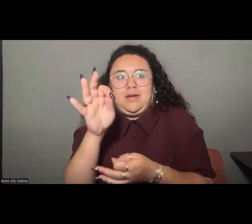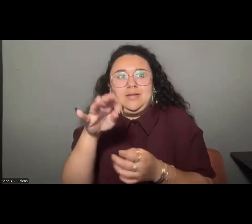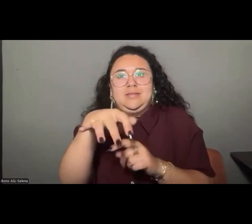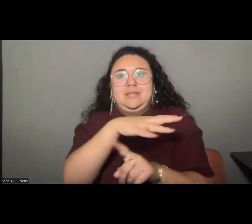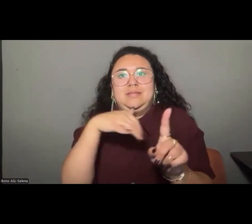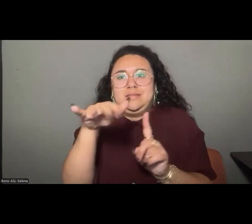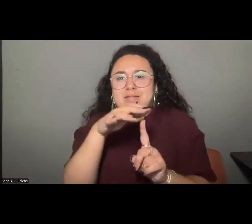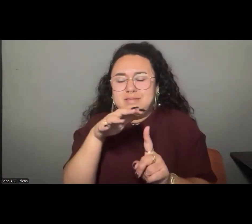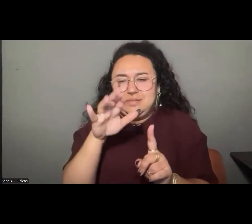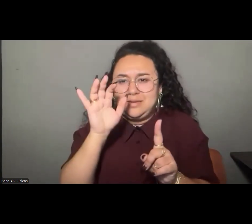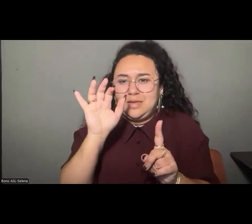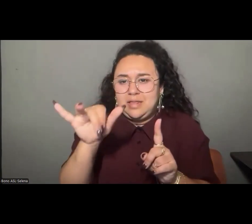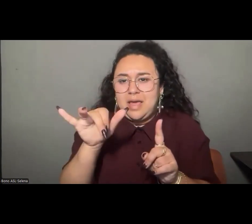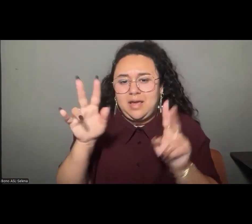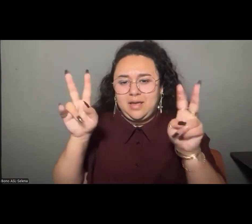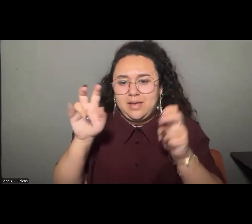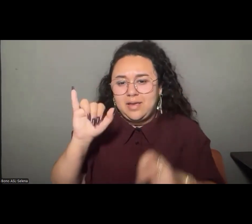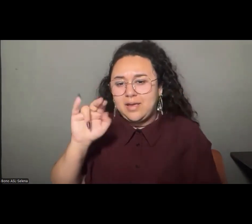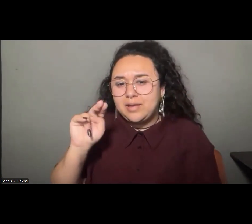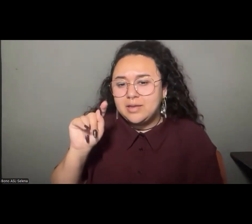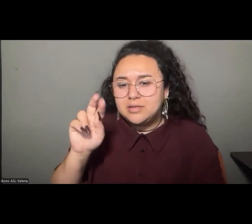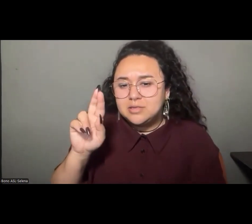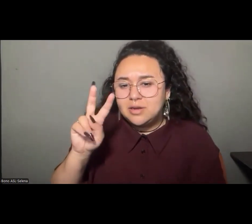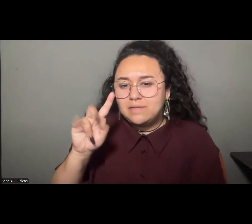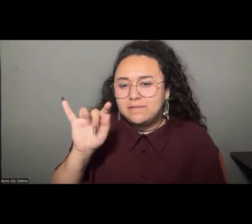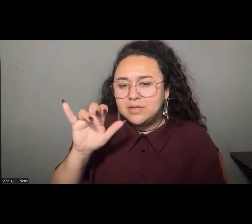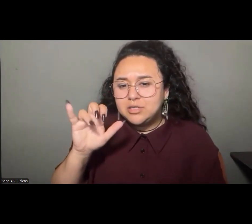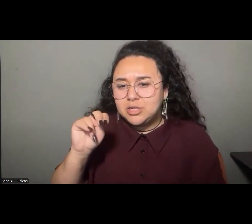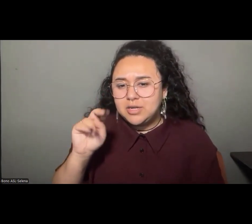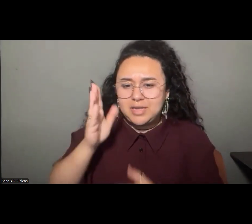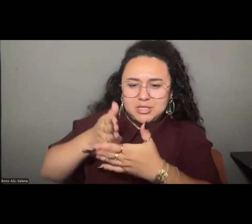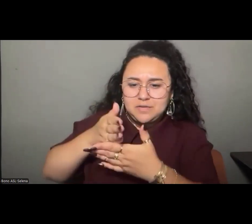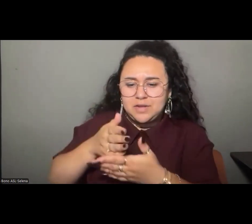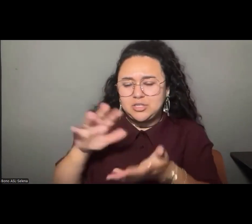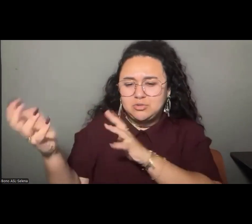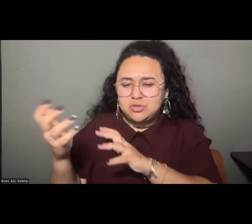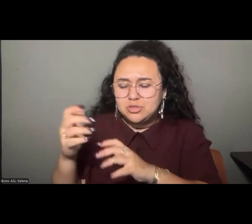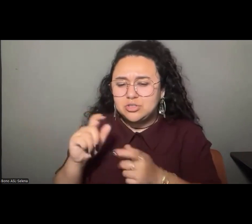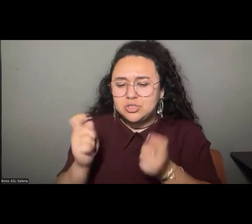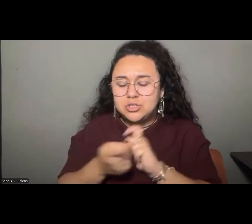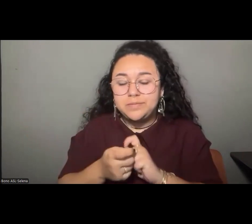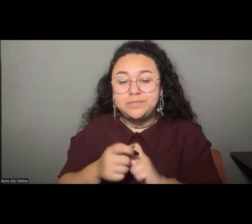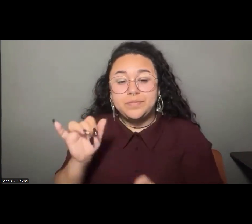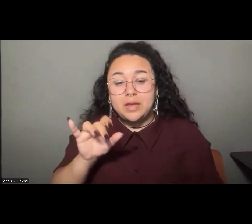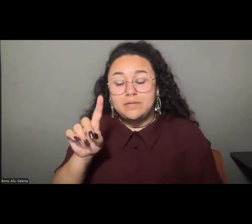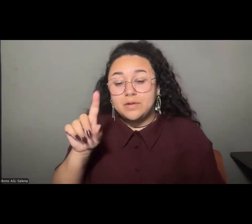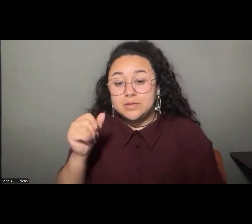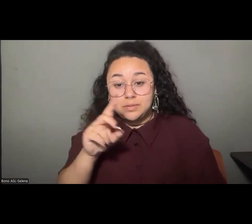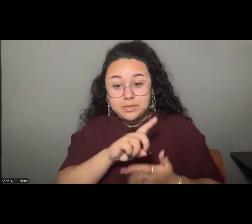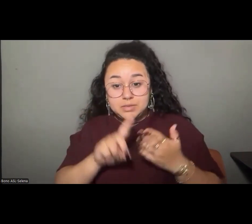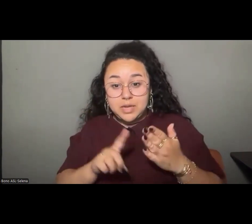intervention. And then some brief things that I want to say as disabled design aspects of that space is